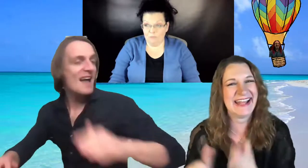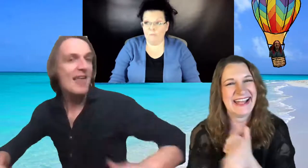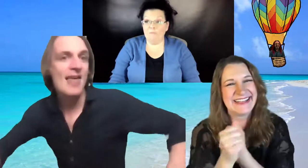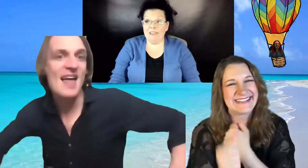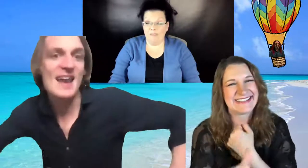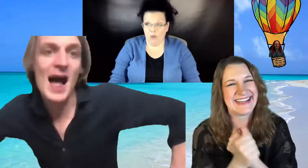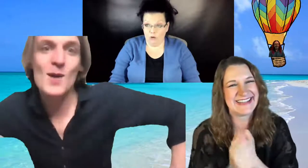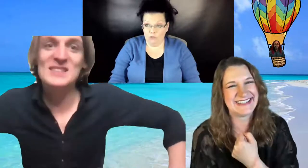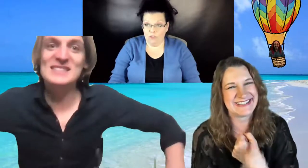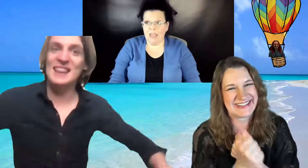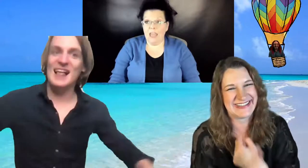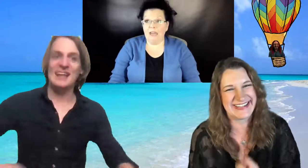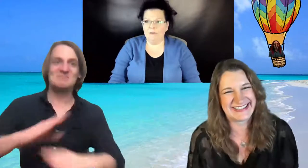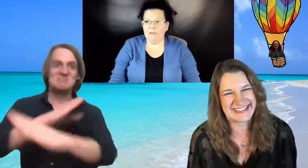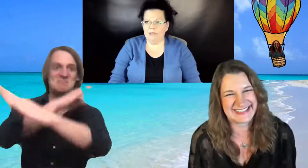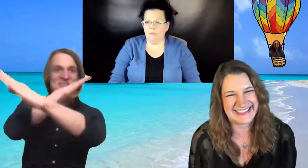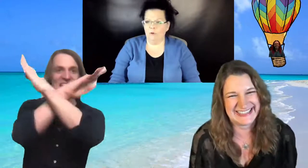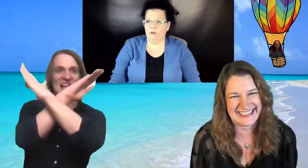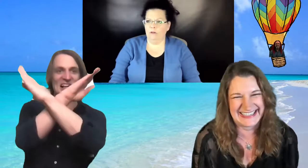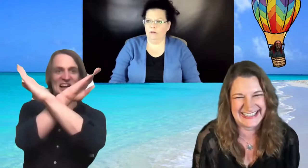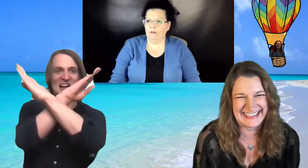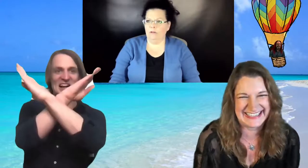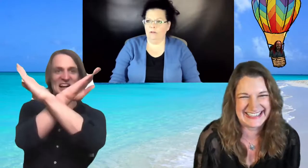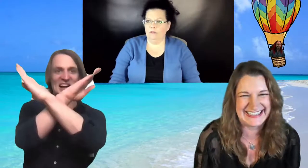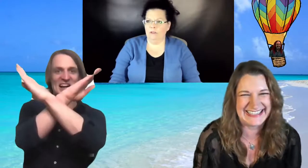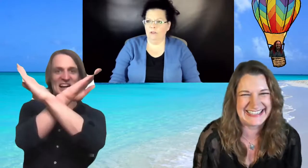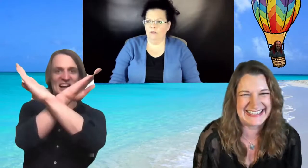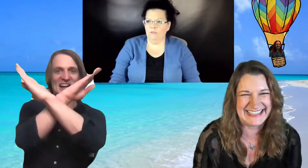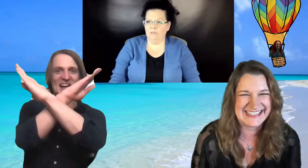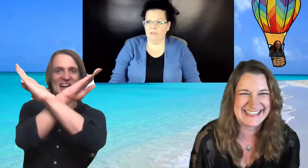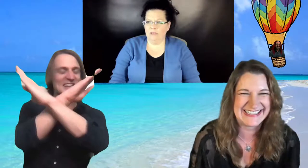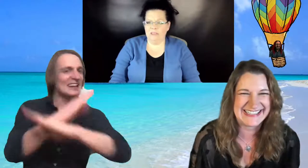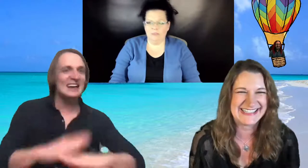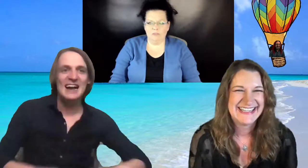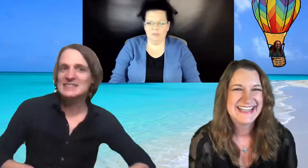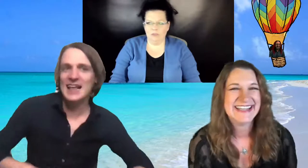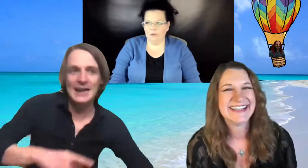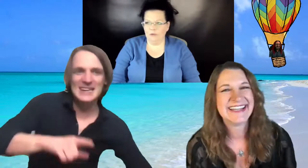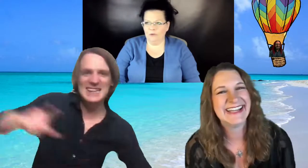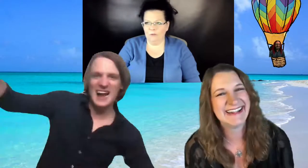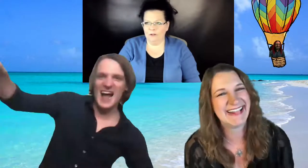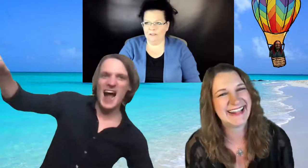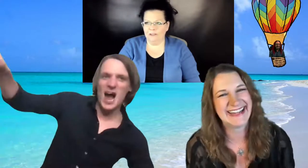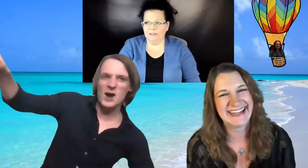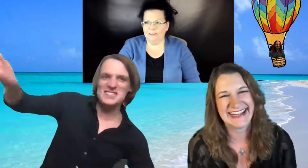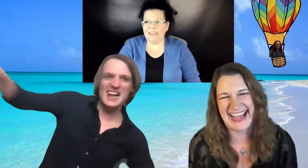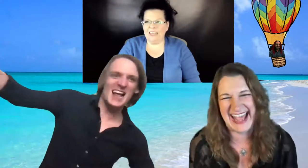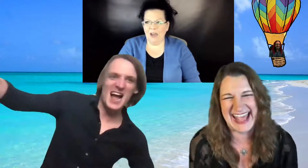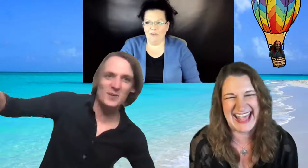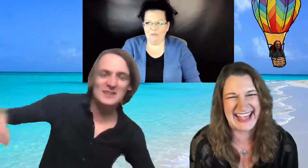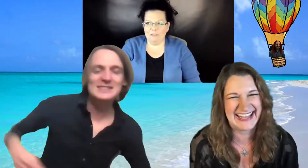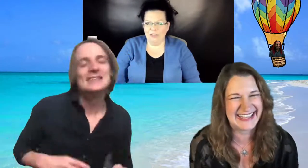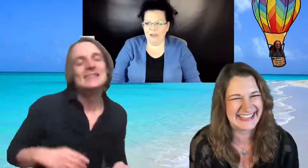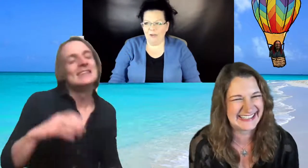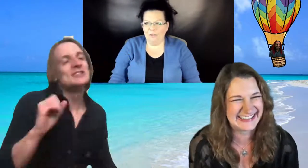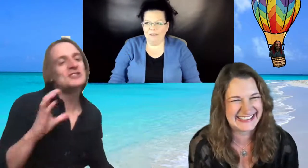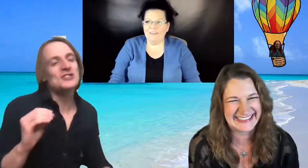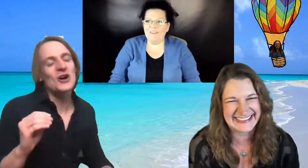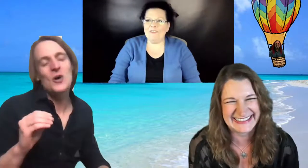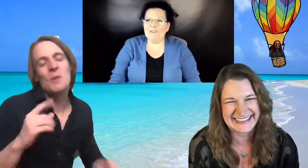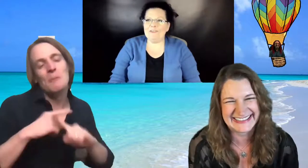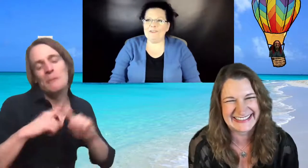himself, bumped me in the nose. And I was like, what? Oh, hello, X out to you. I'm all done. Get out, get